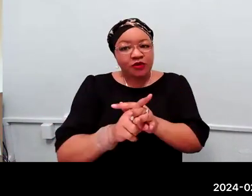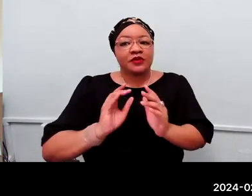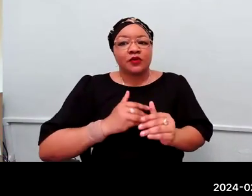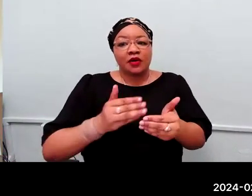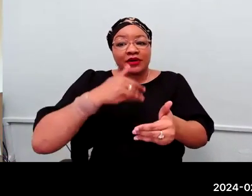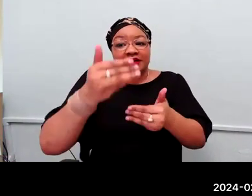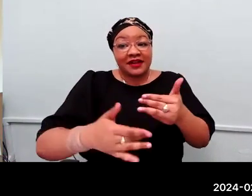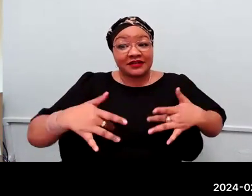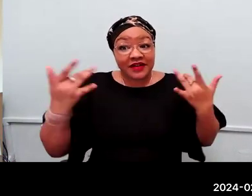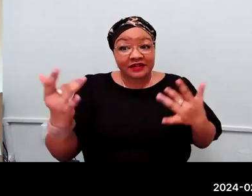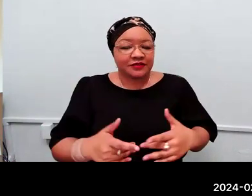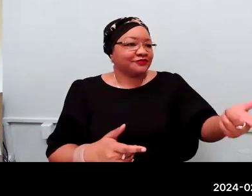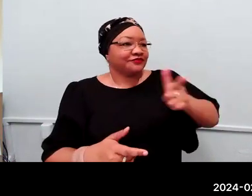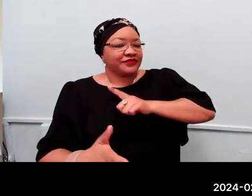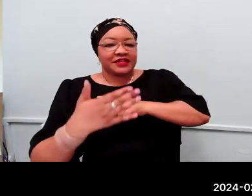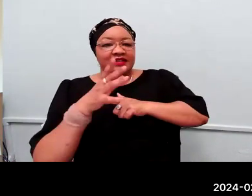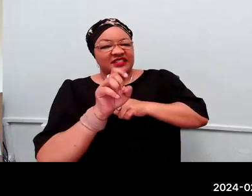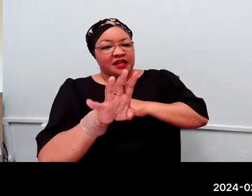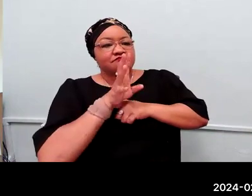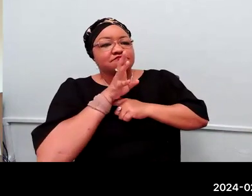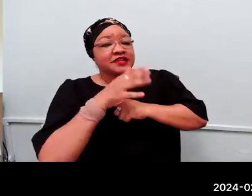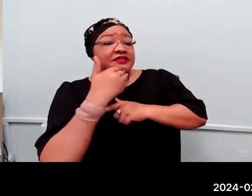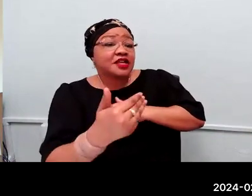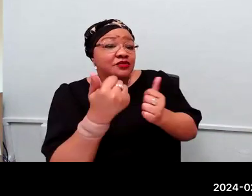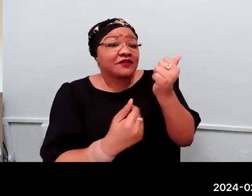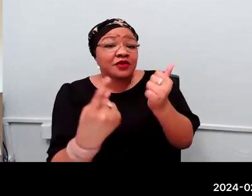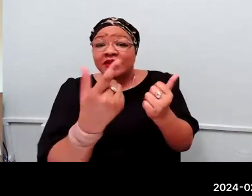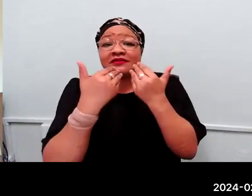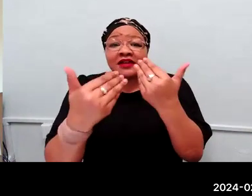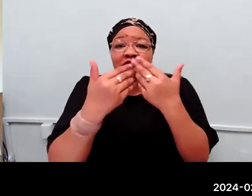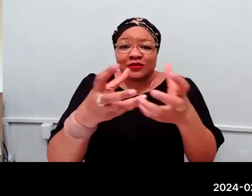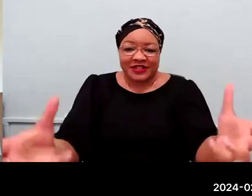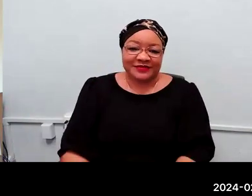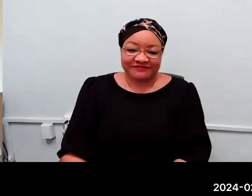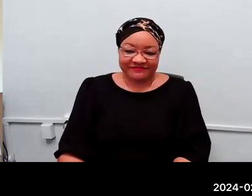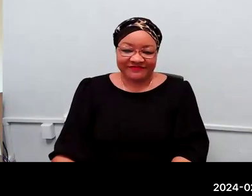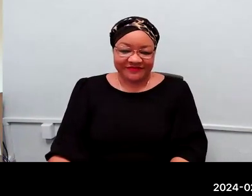Thank you so much. Thank you, everybody. Bye. Okay.